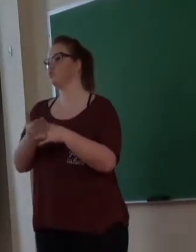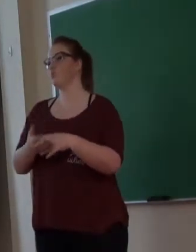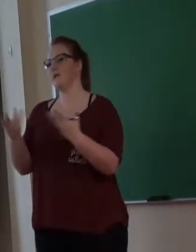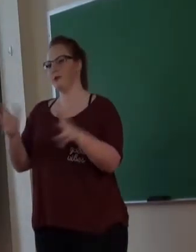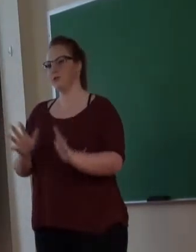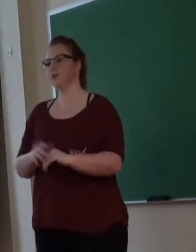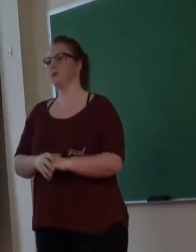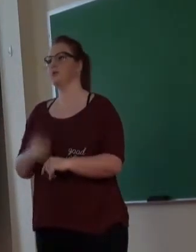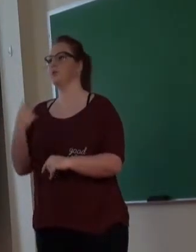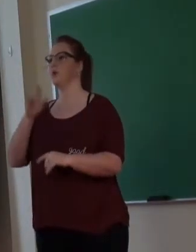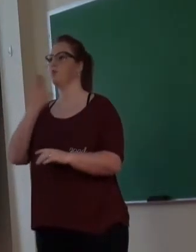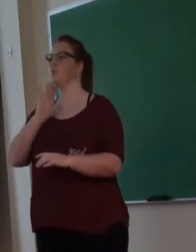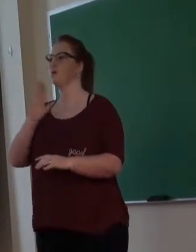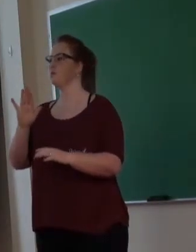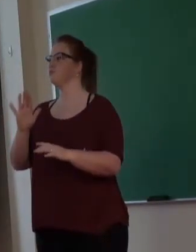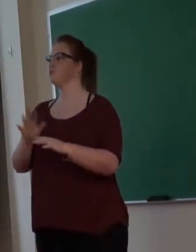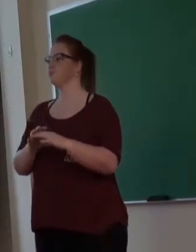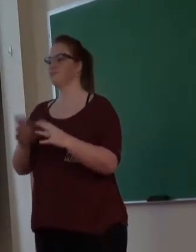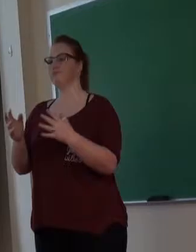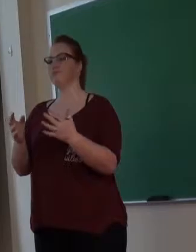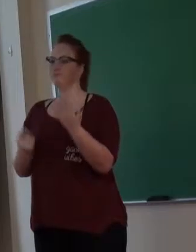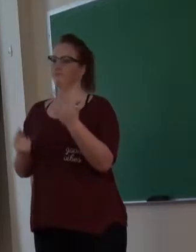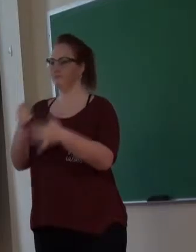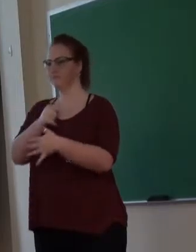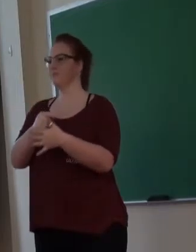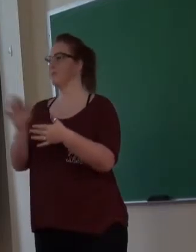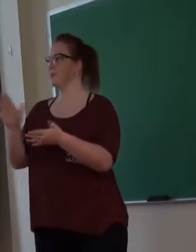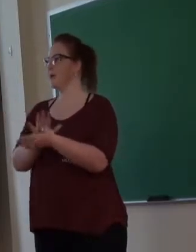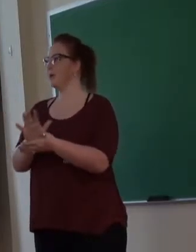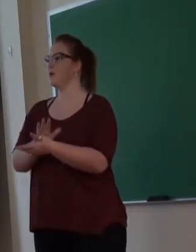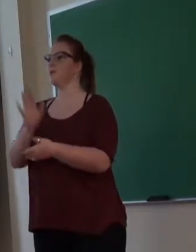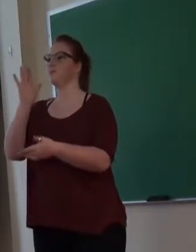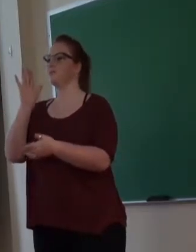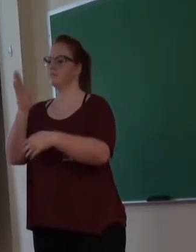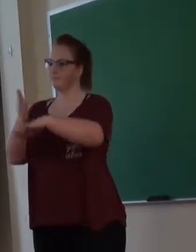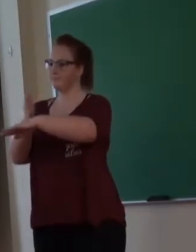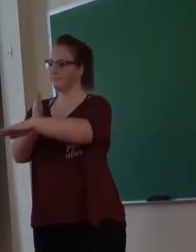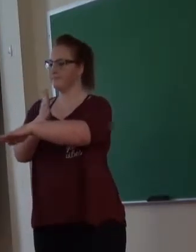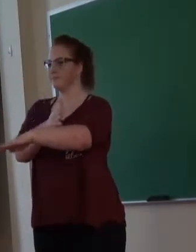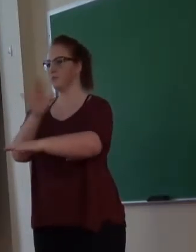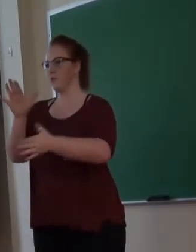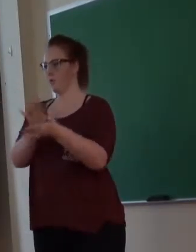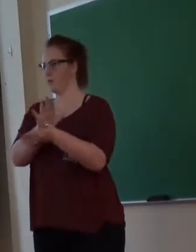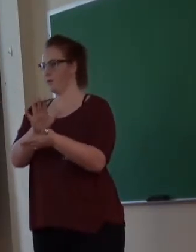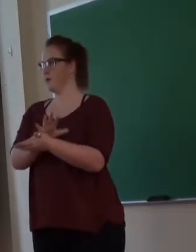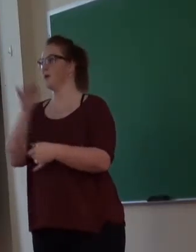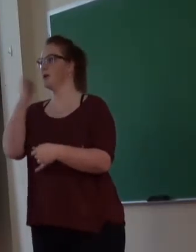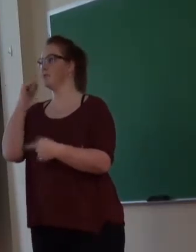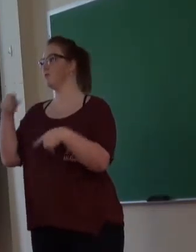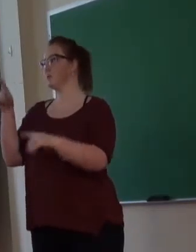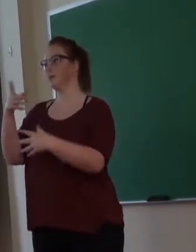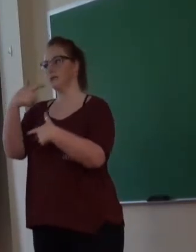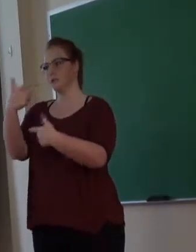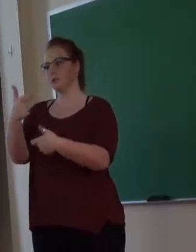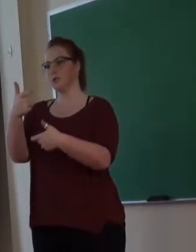them further in the interest of improving them. If you are interested in doing that, you don't have to, but I'll get them back to you